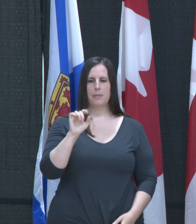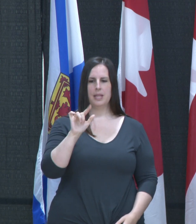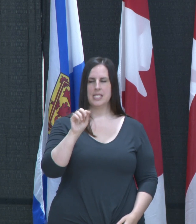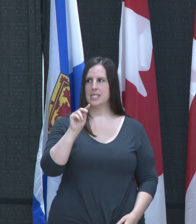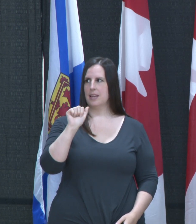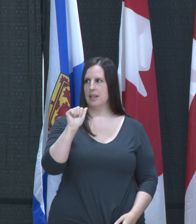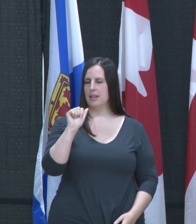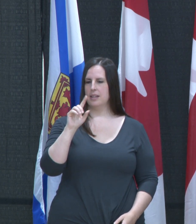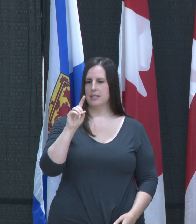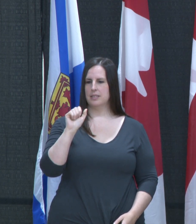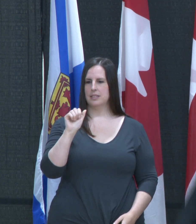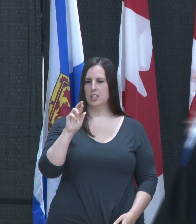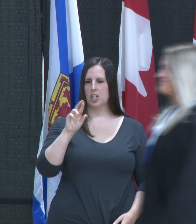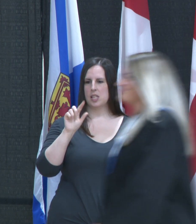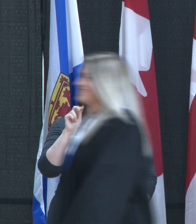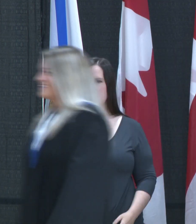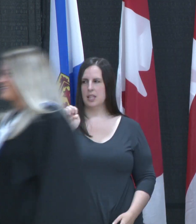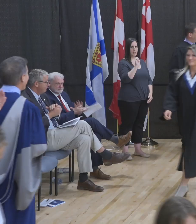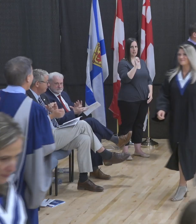Atkinson.